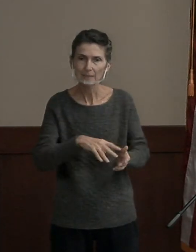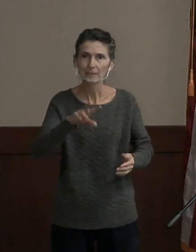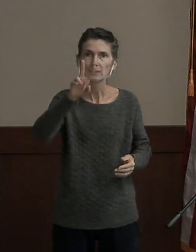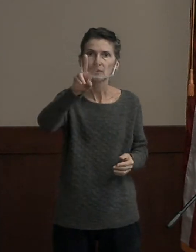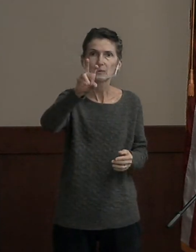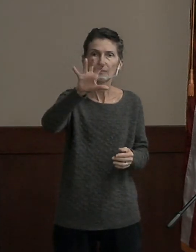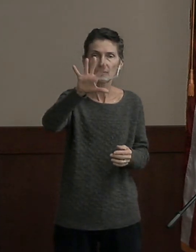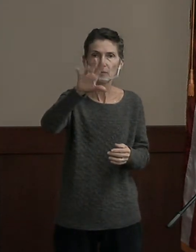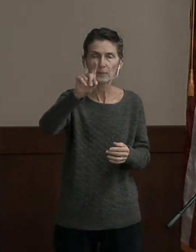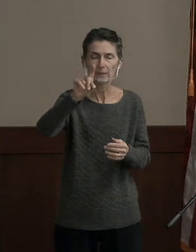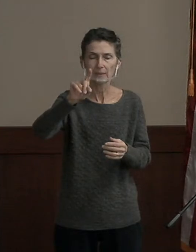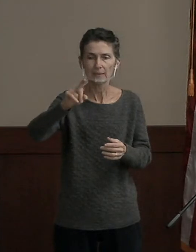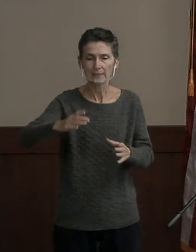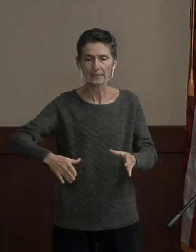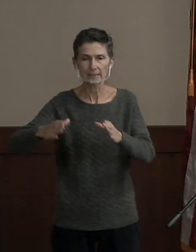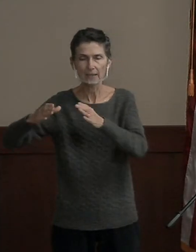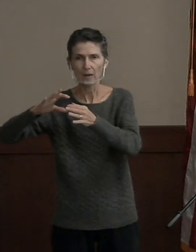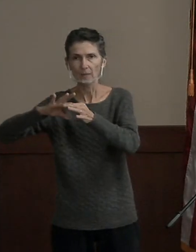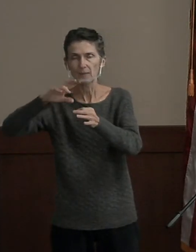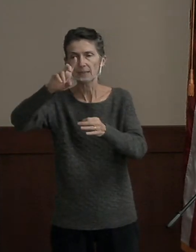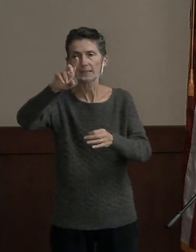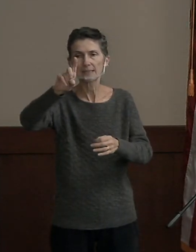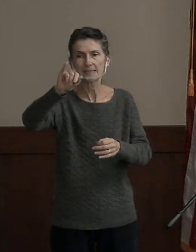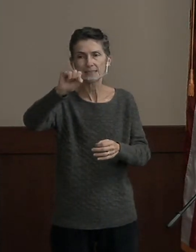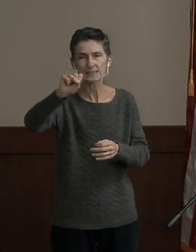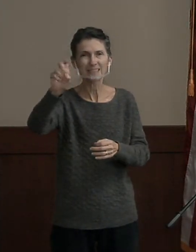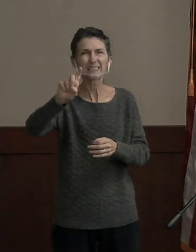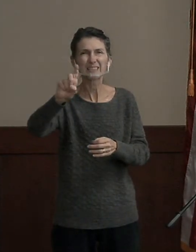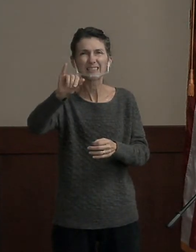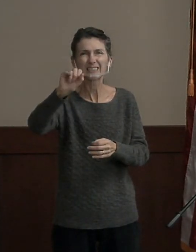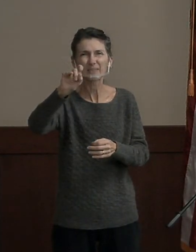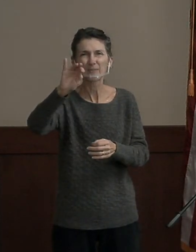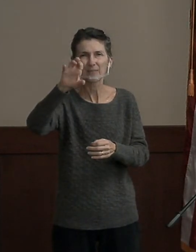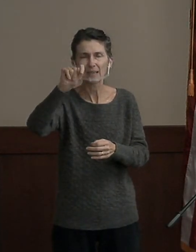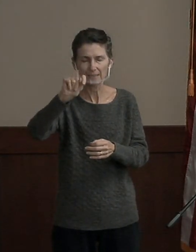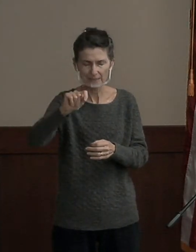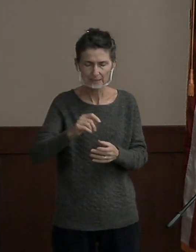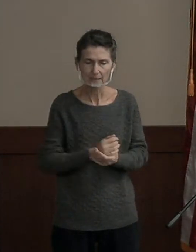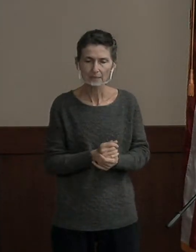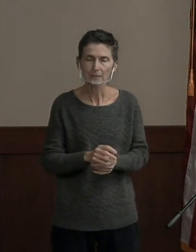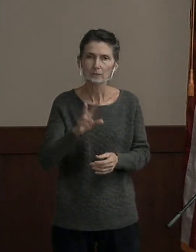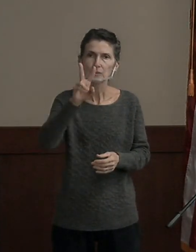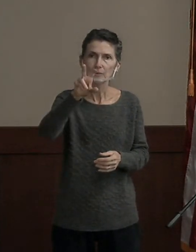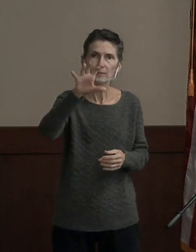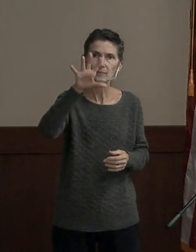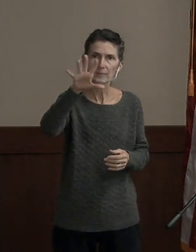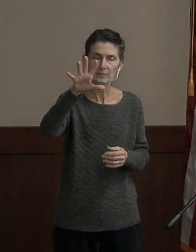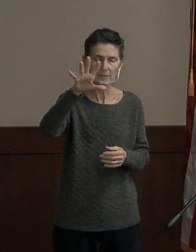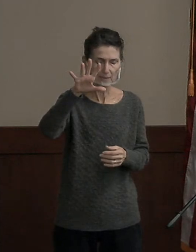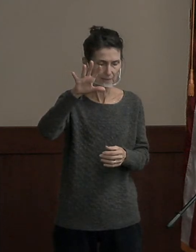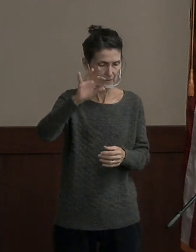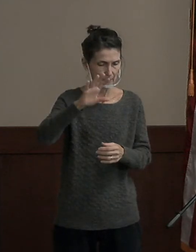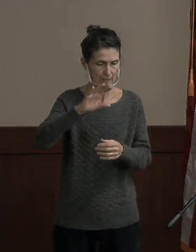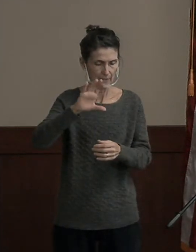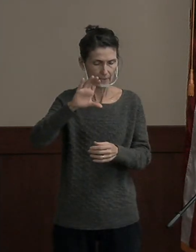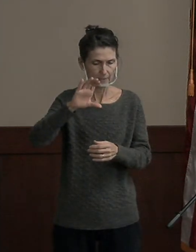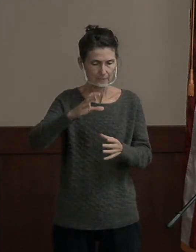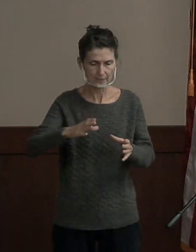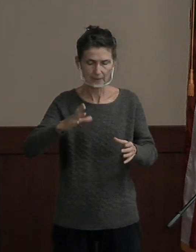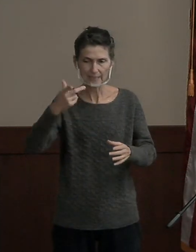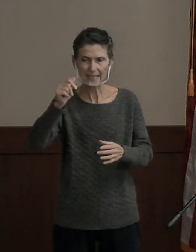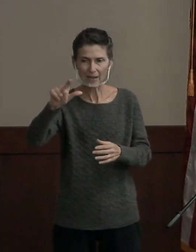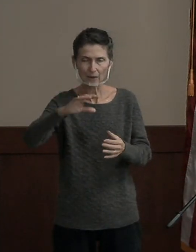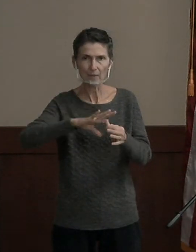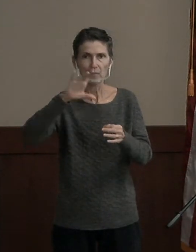2,651 containers of disinfecting wipes, 255 gallons of disinfectant or bleach,